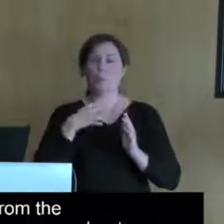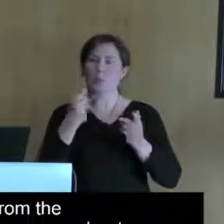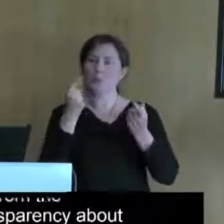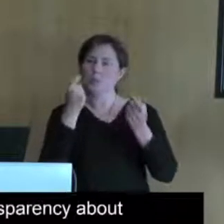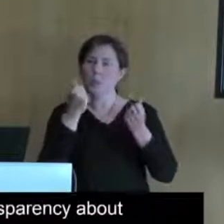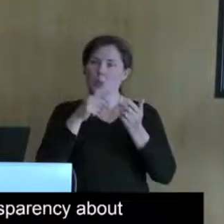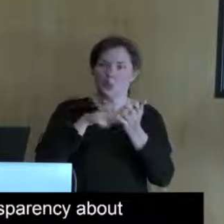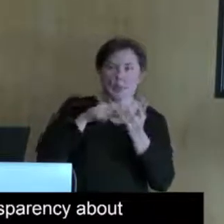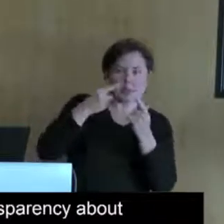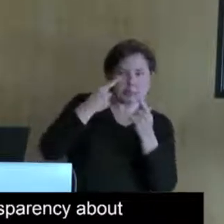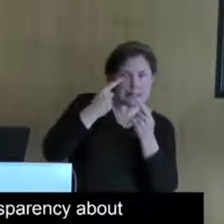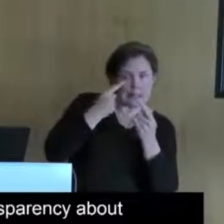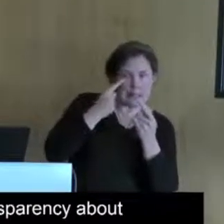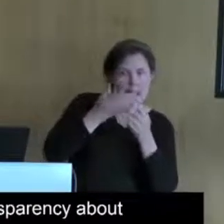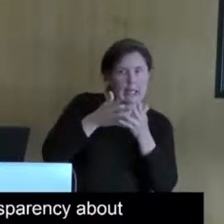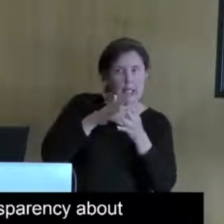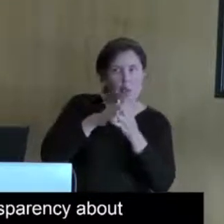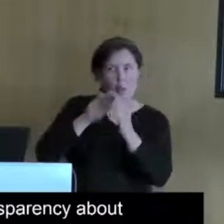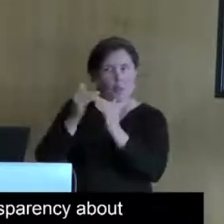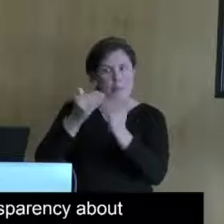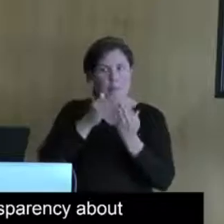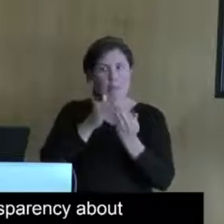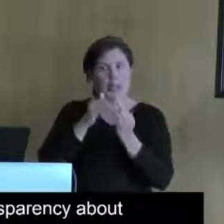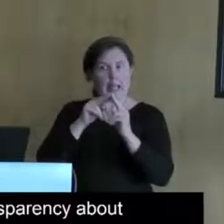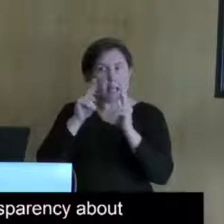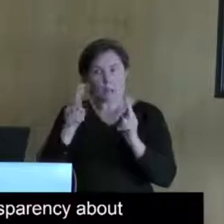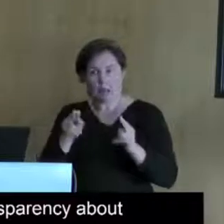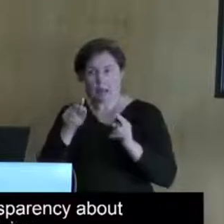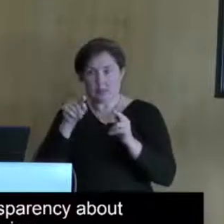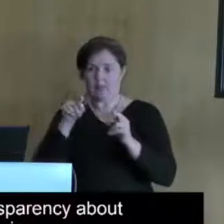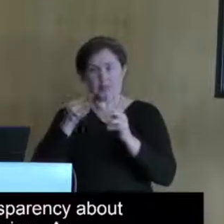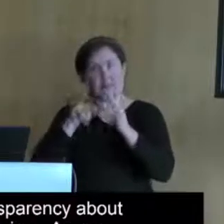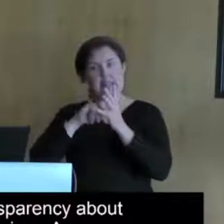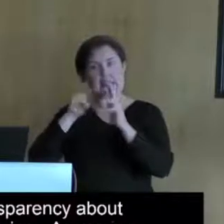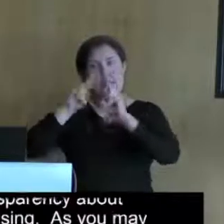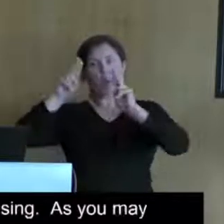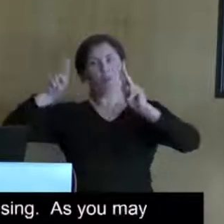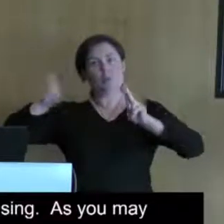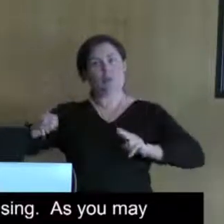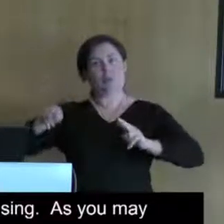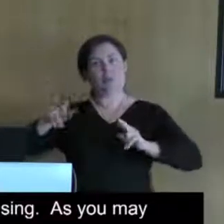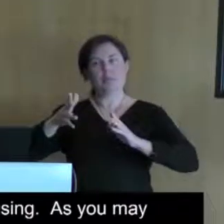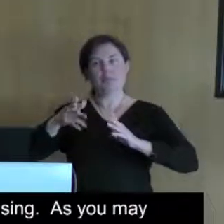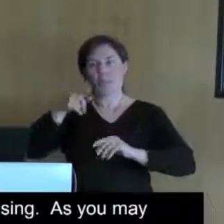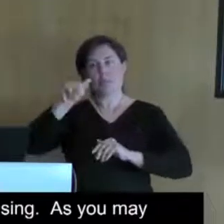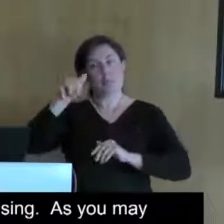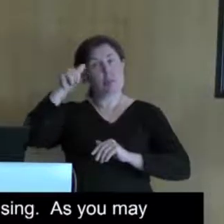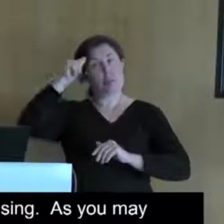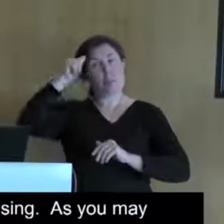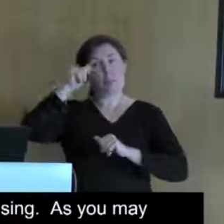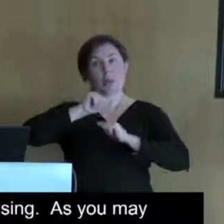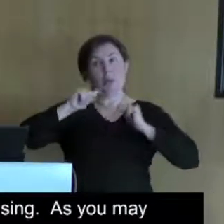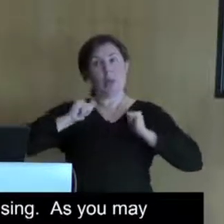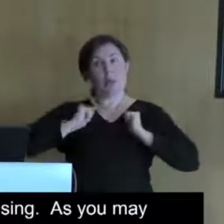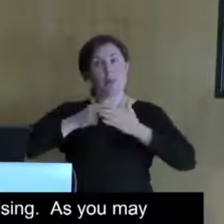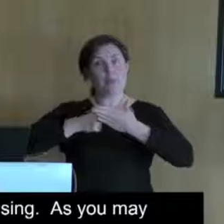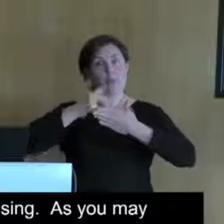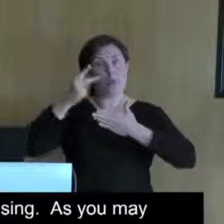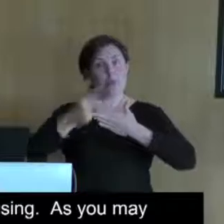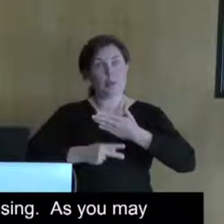currently available. What that will mean from the Minister's perspective, I think, is more